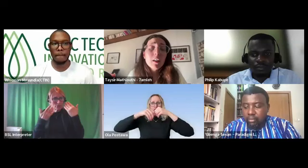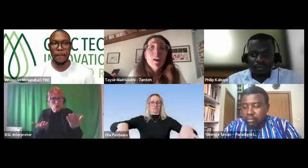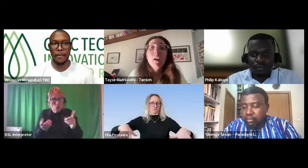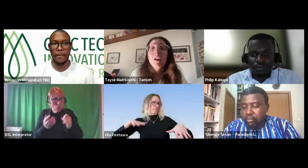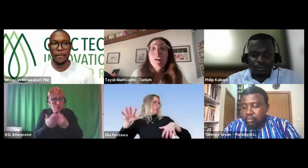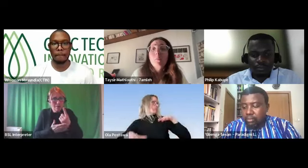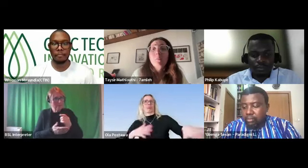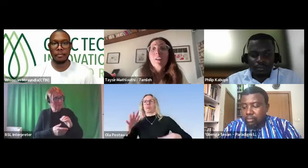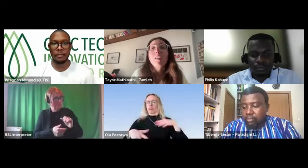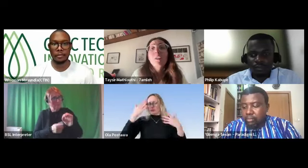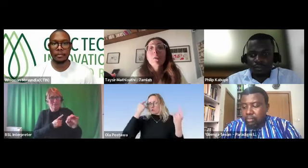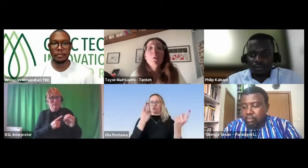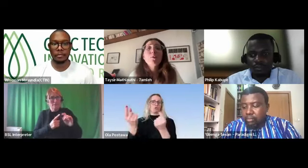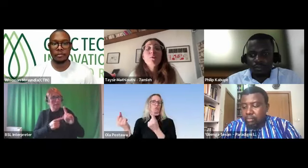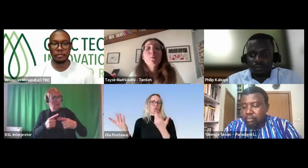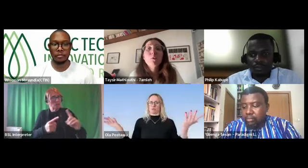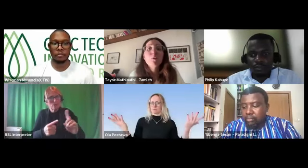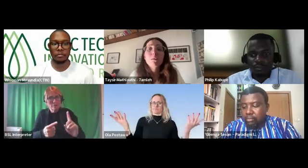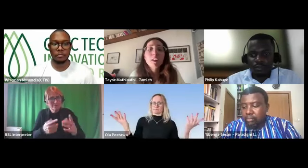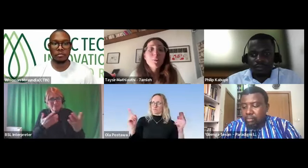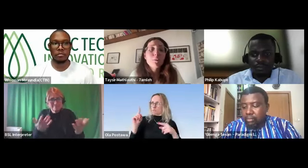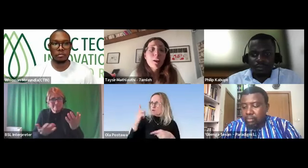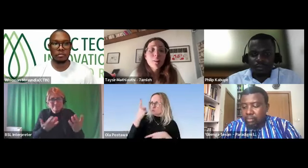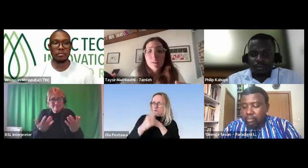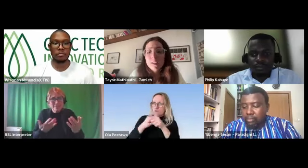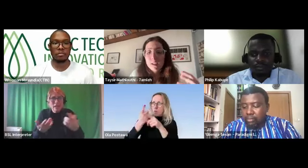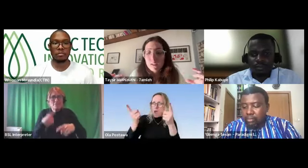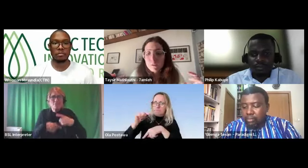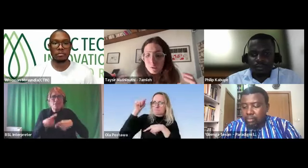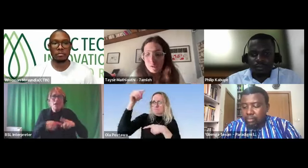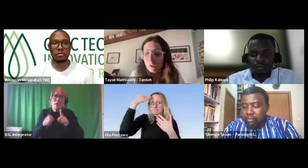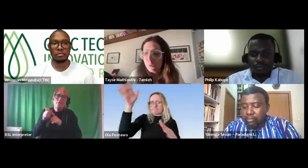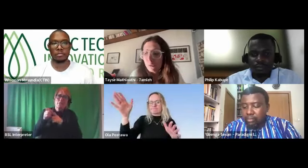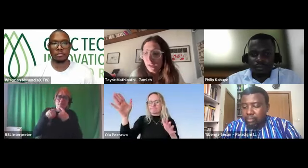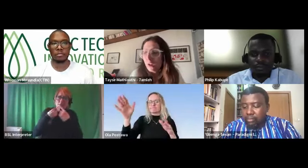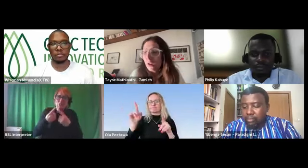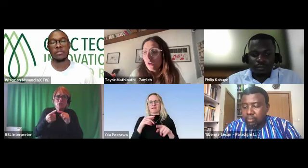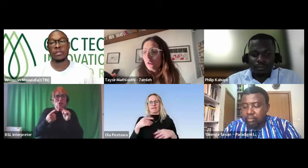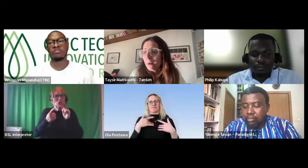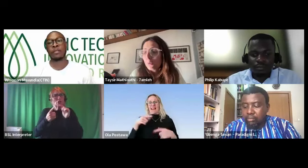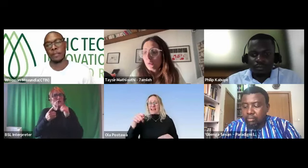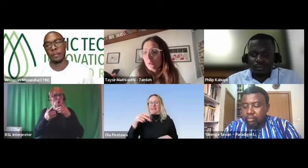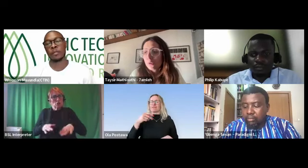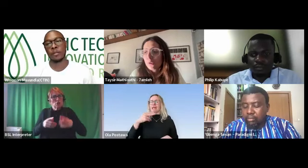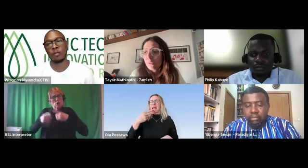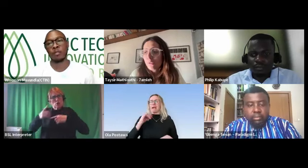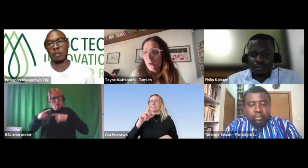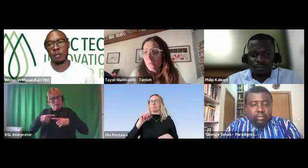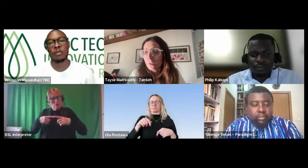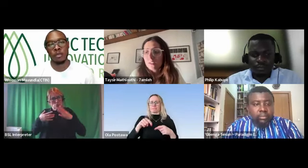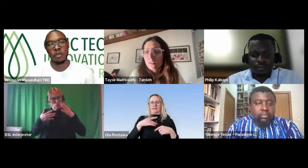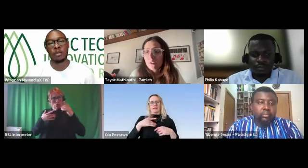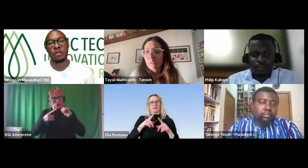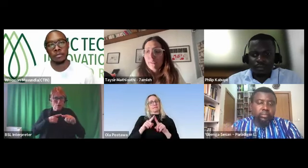in 1 year. I think that we also should kind of, as Philip said, like try to like go back to also a sort